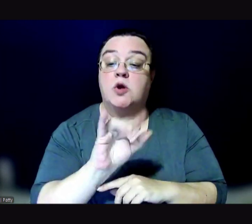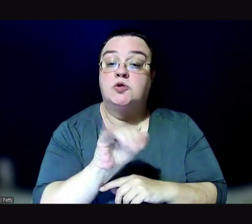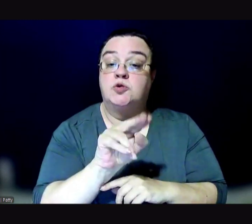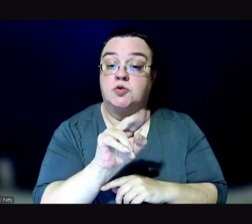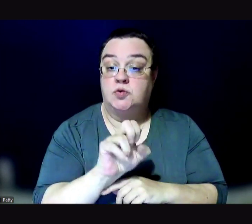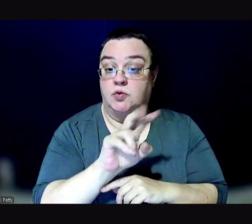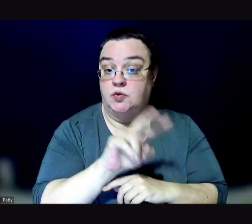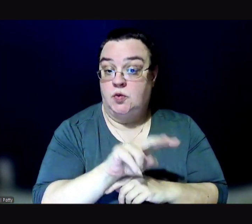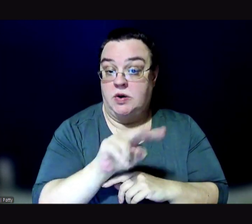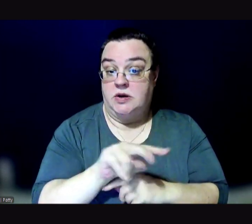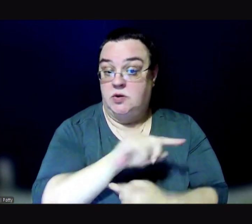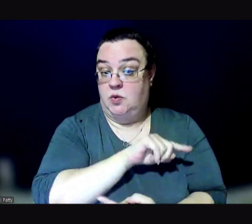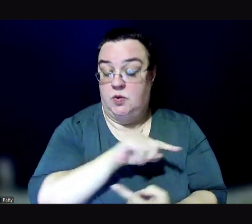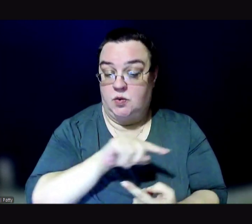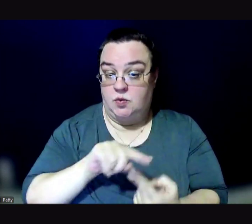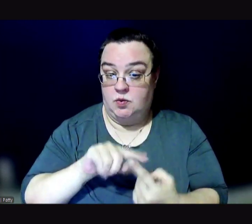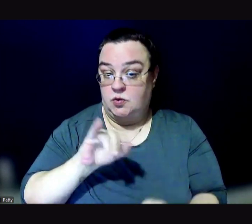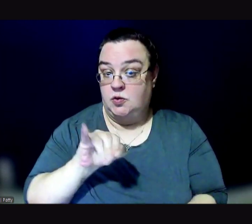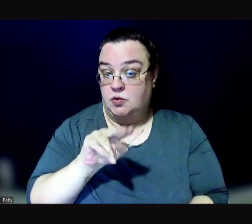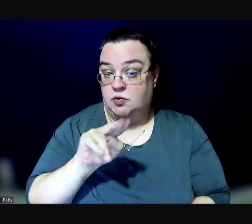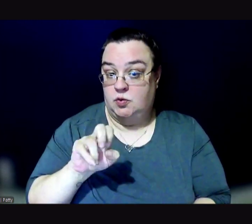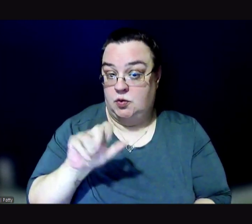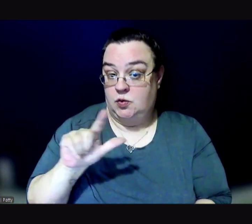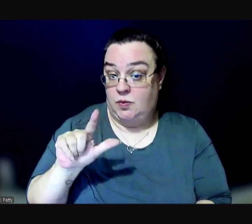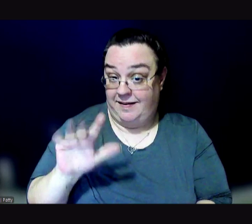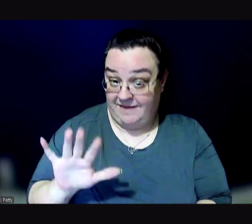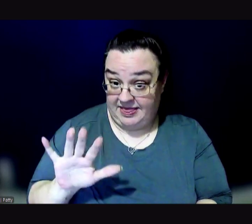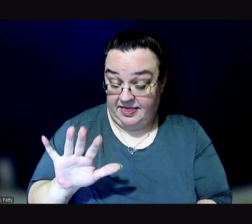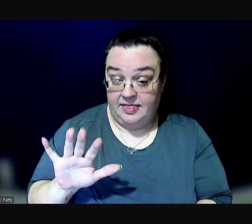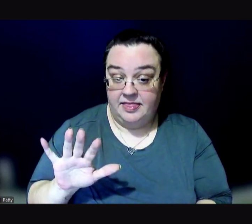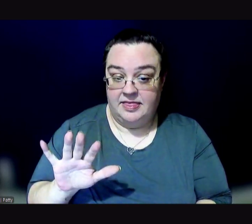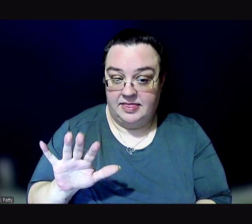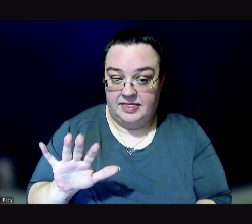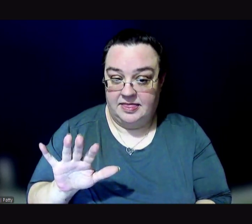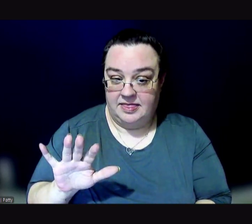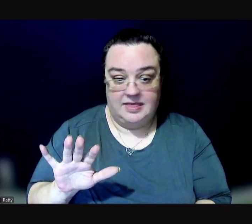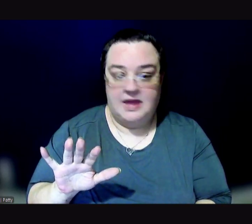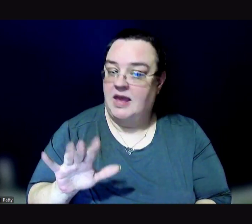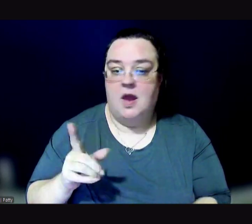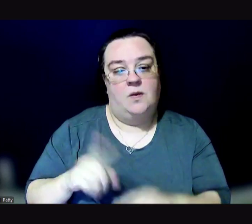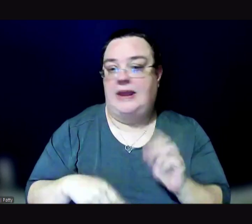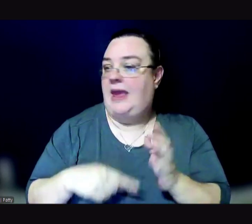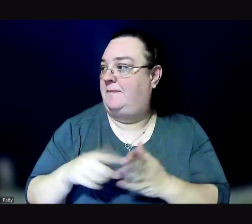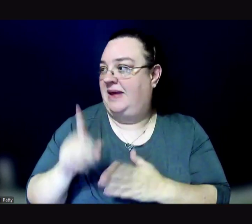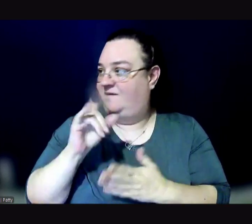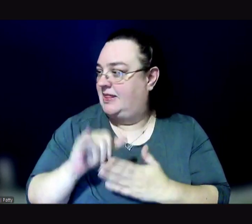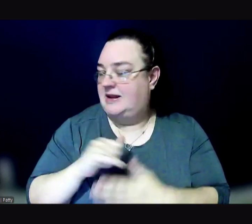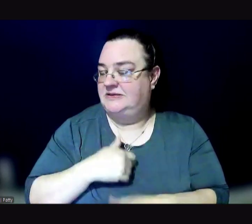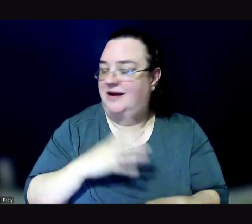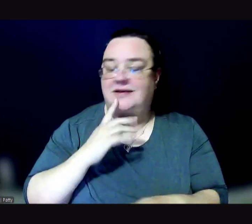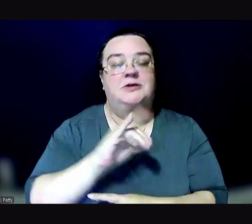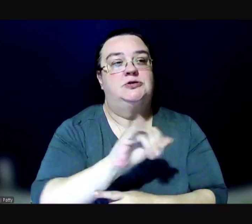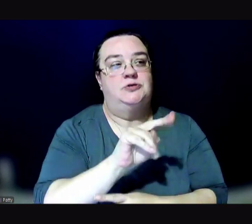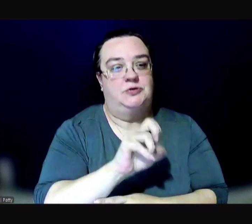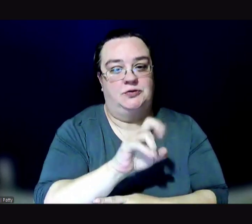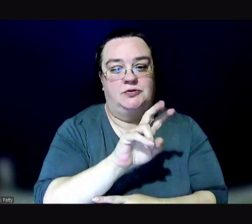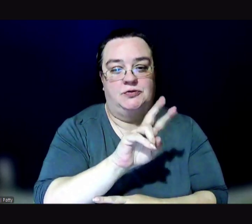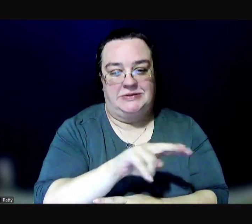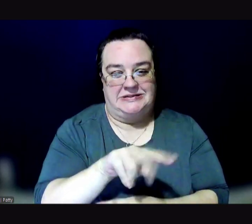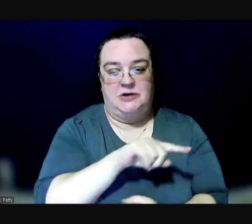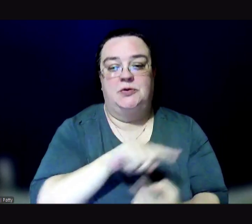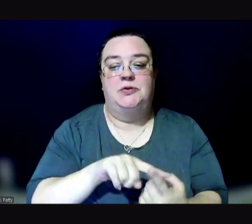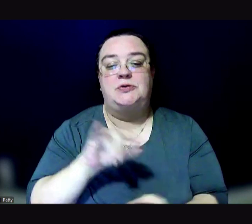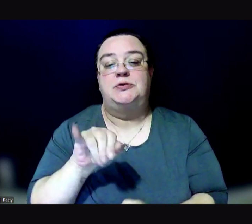through June 25th. Yeah, we can't pay for that. I'm sorry. June 22nd through June 25th, okay?